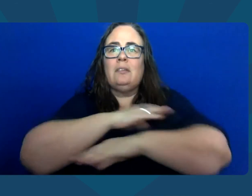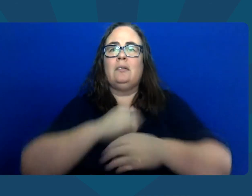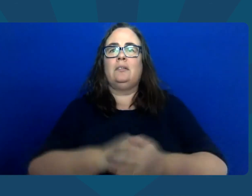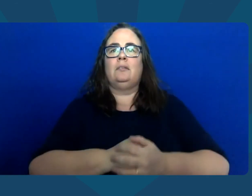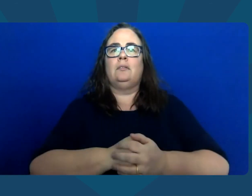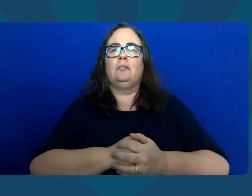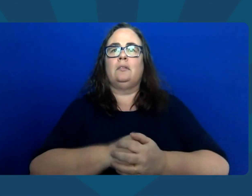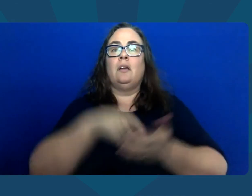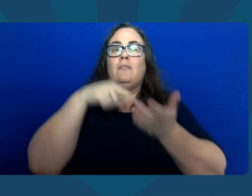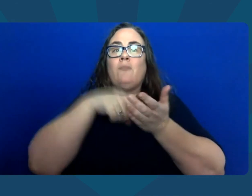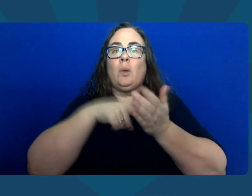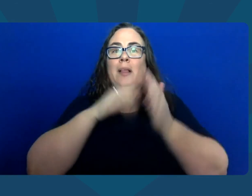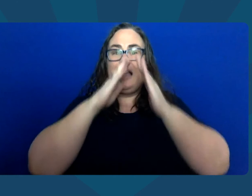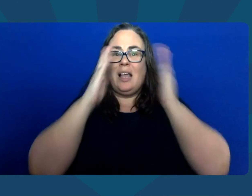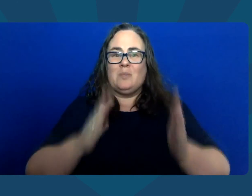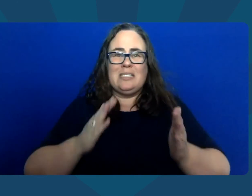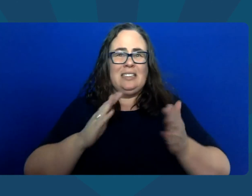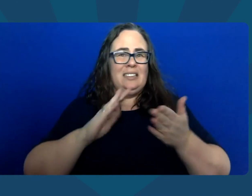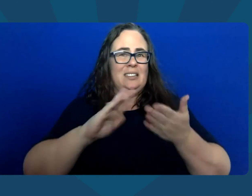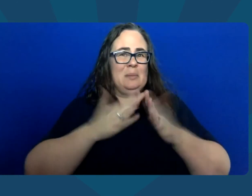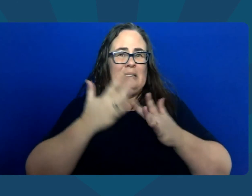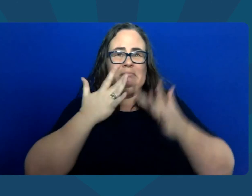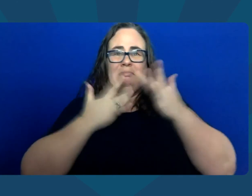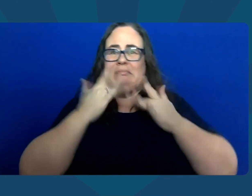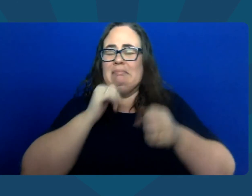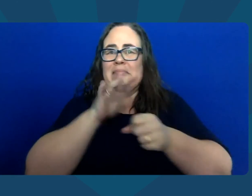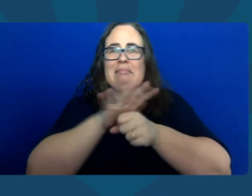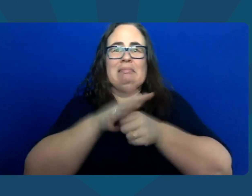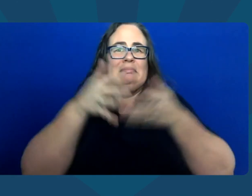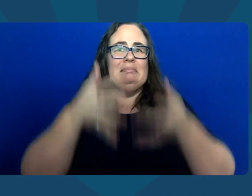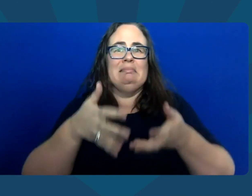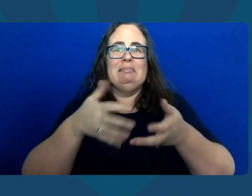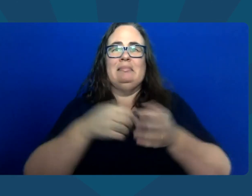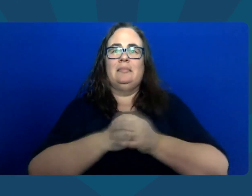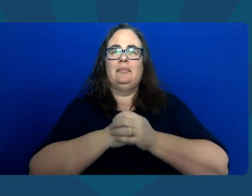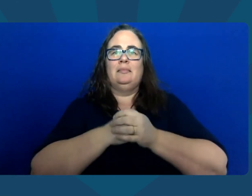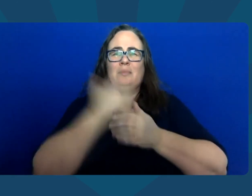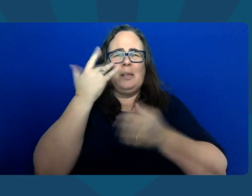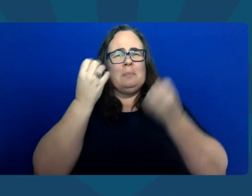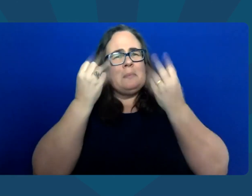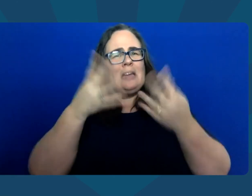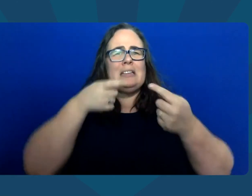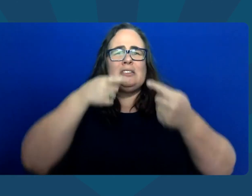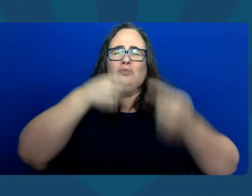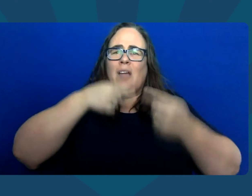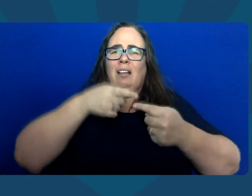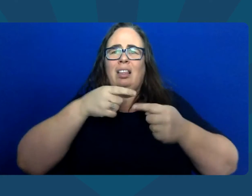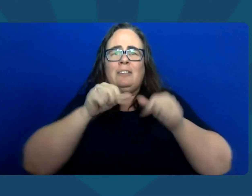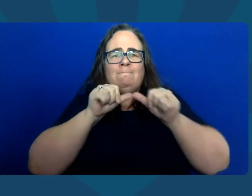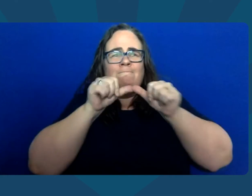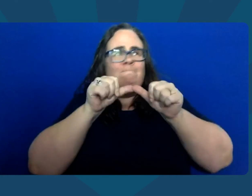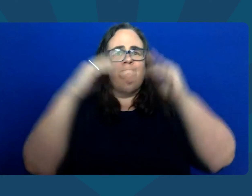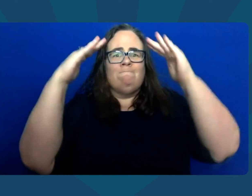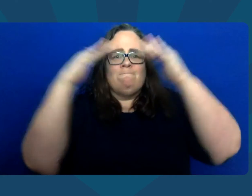Affordable housing is becoming non-existent, because many are struggling to